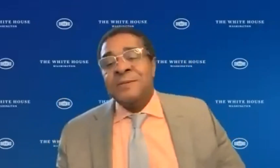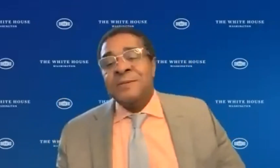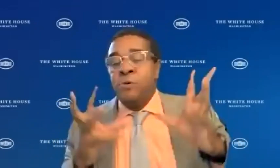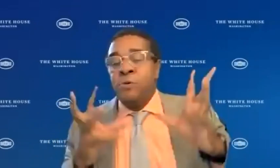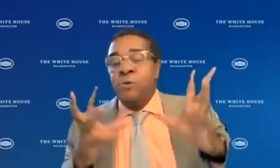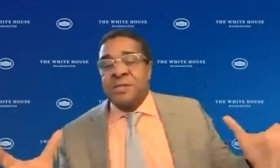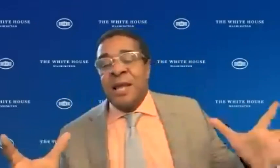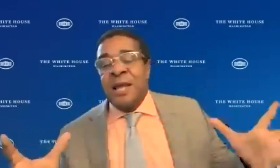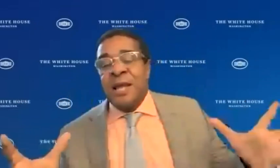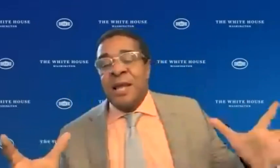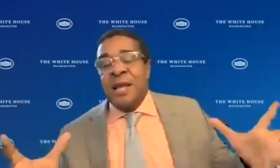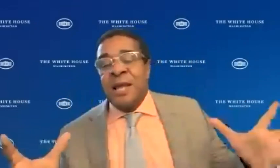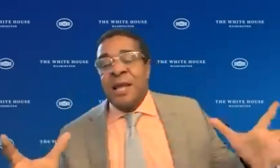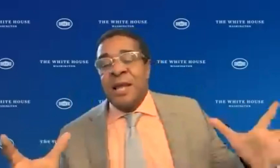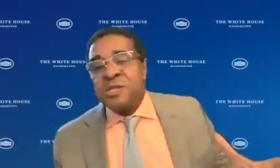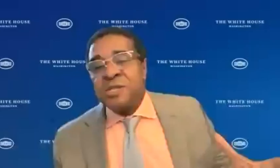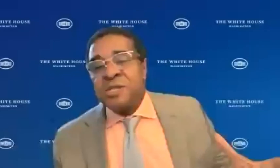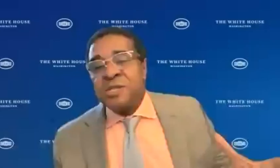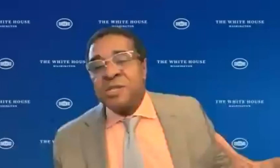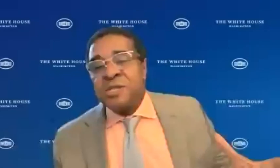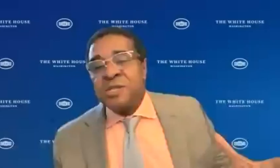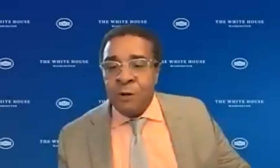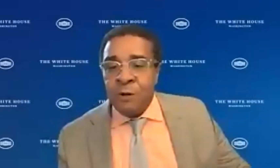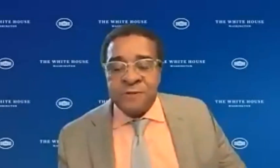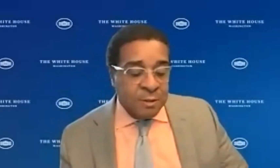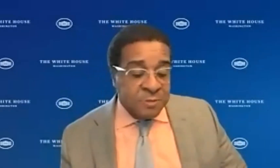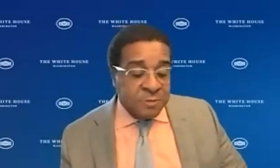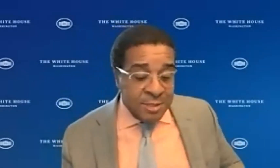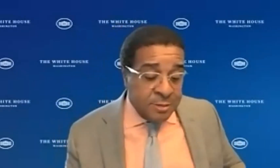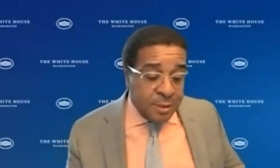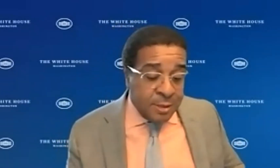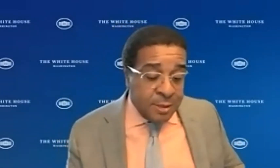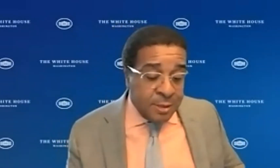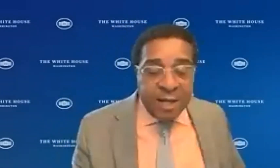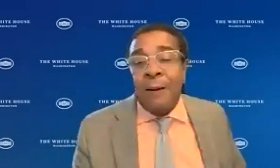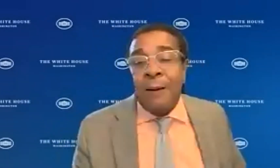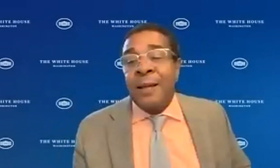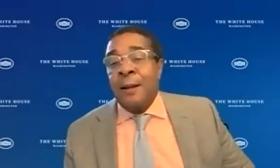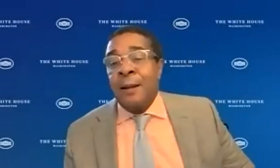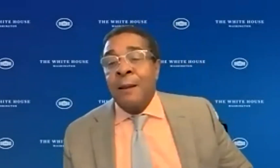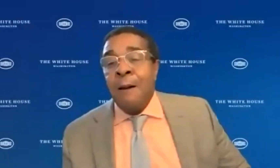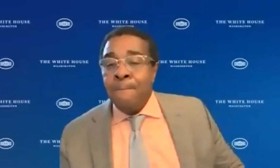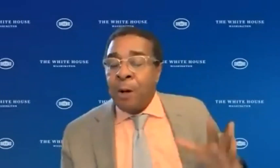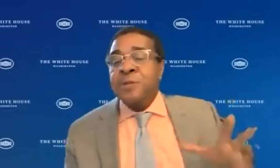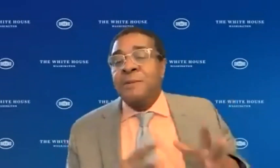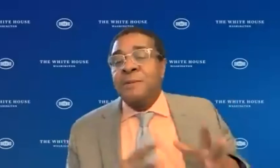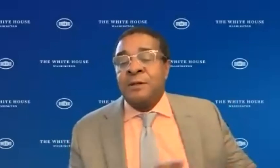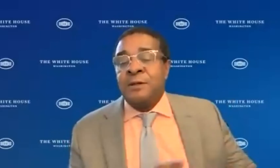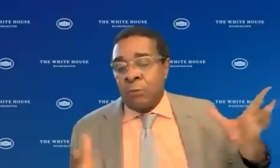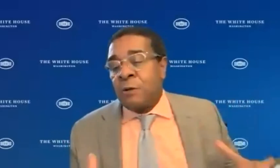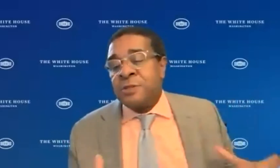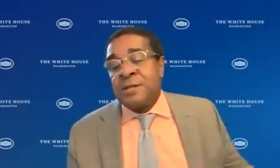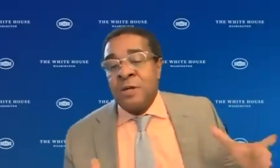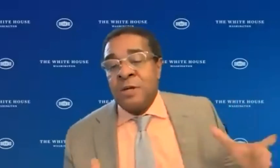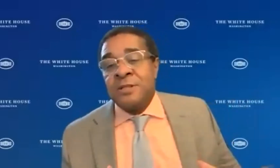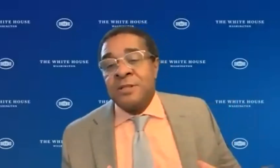Fenton, who understand sort of emergency response and how to move systems, and then Demetre coming in, both of them together in